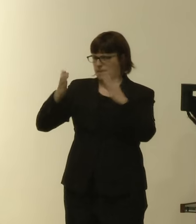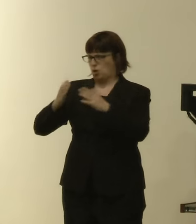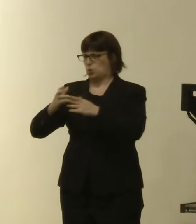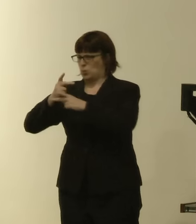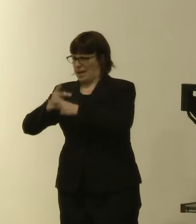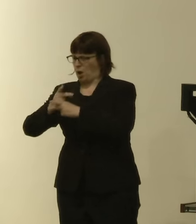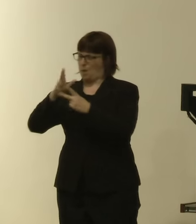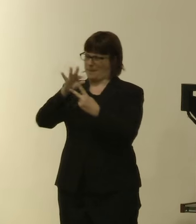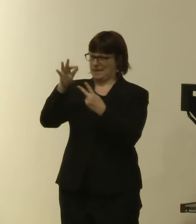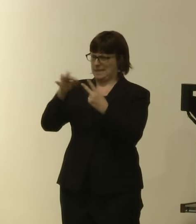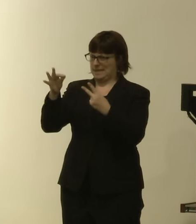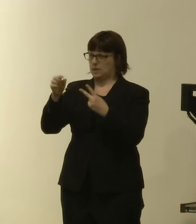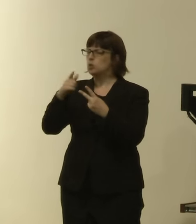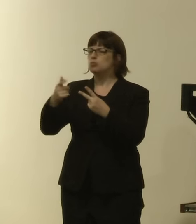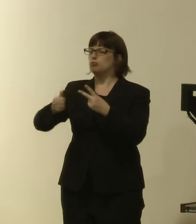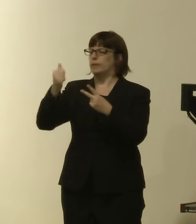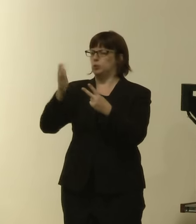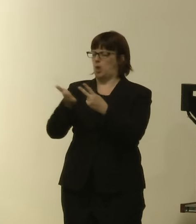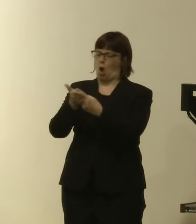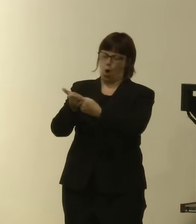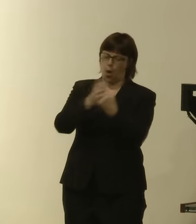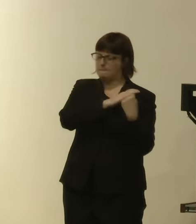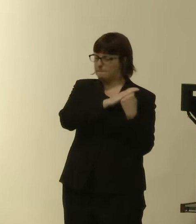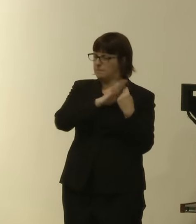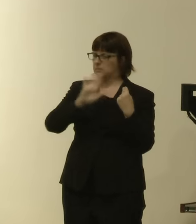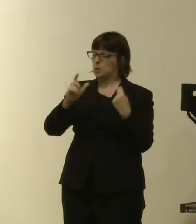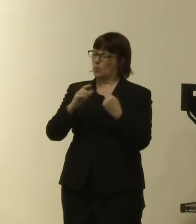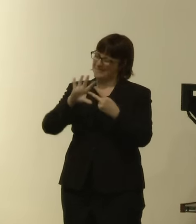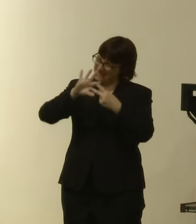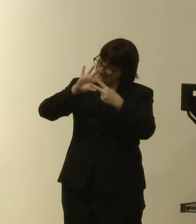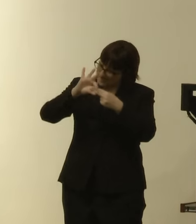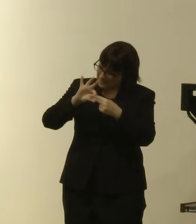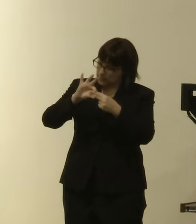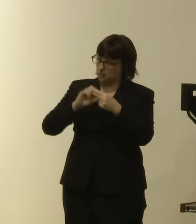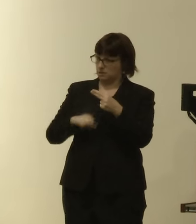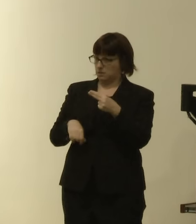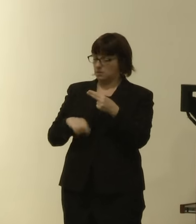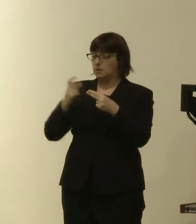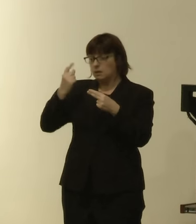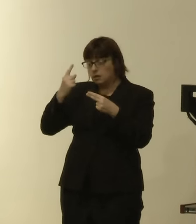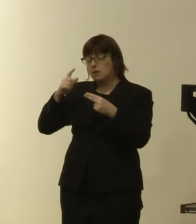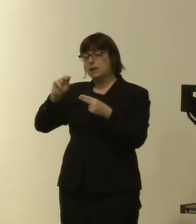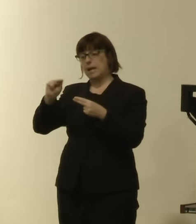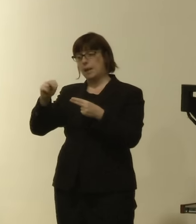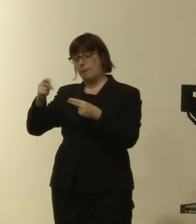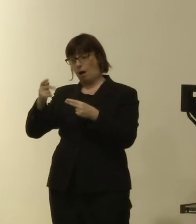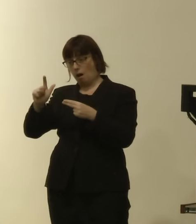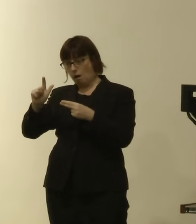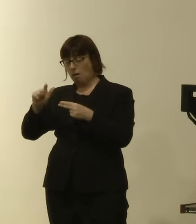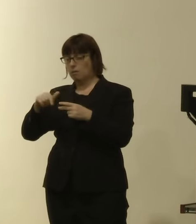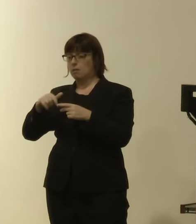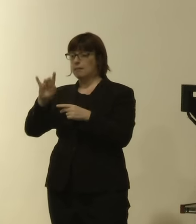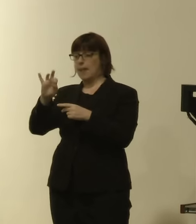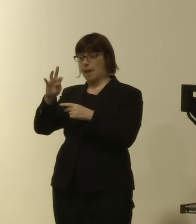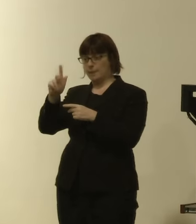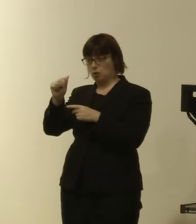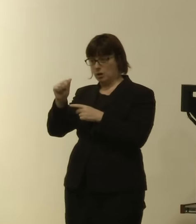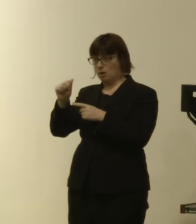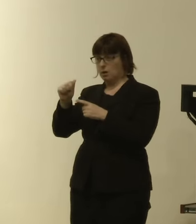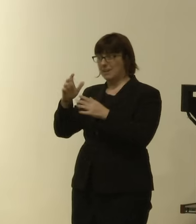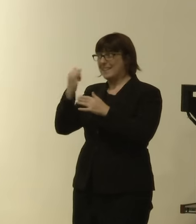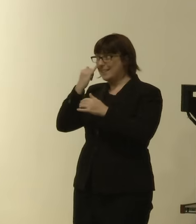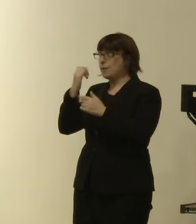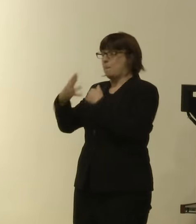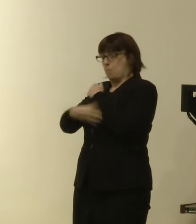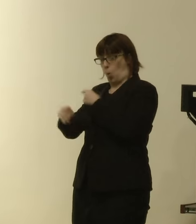non-communicable versus communicable. Is if it is a disease of poor people, in Nepal, as in Liberia, it is by definition a neglected